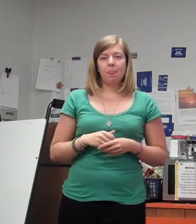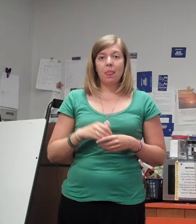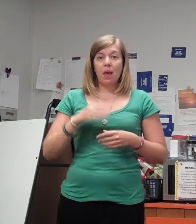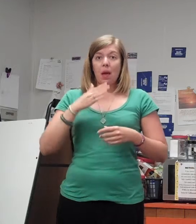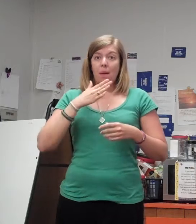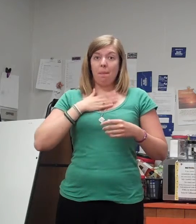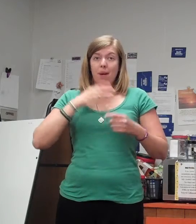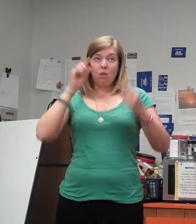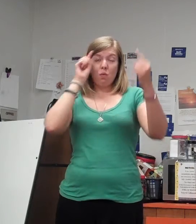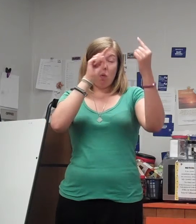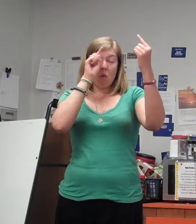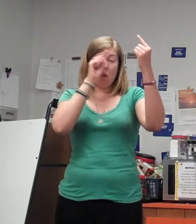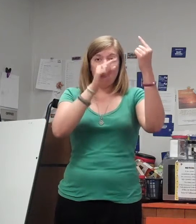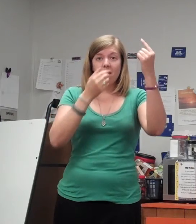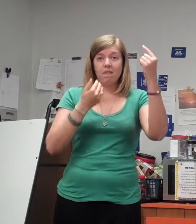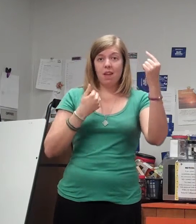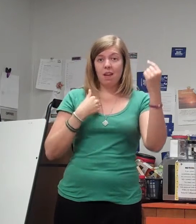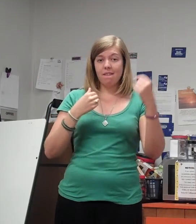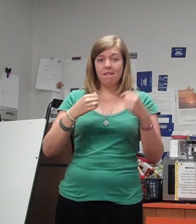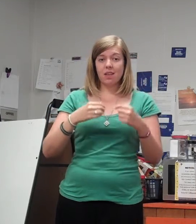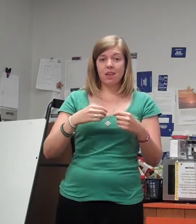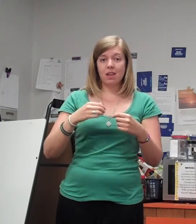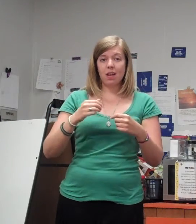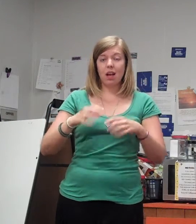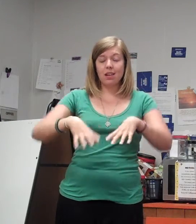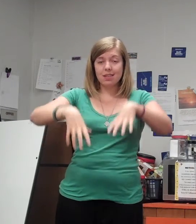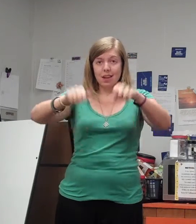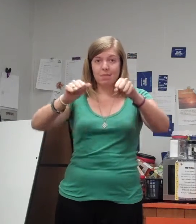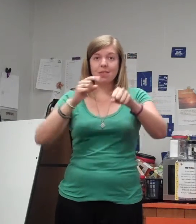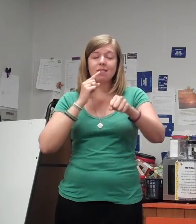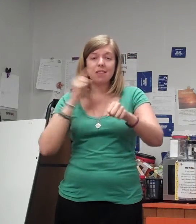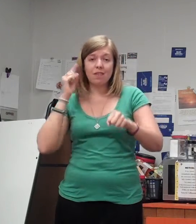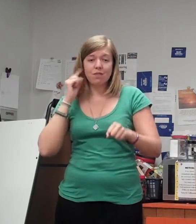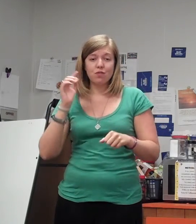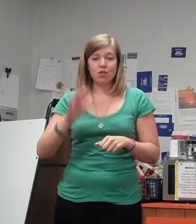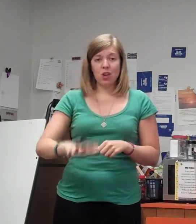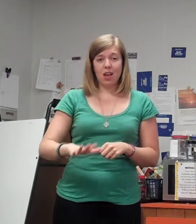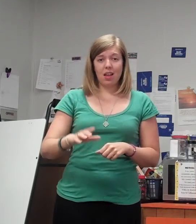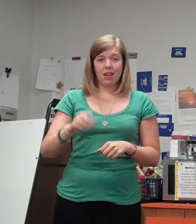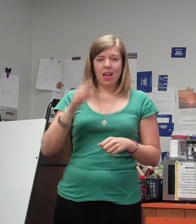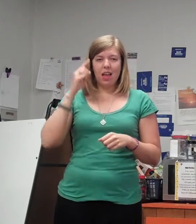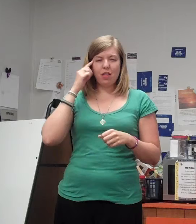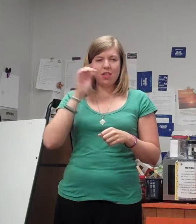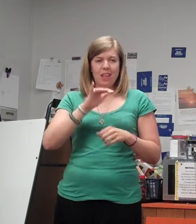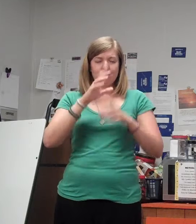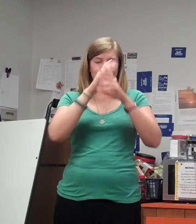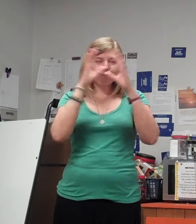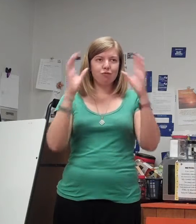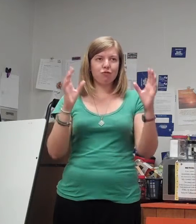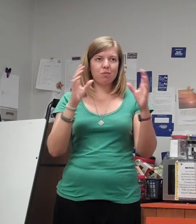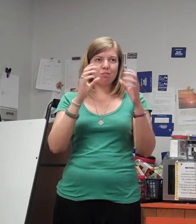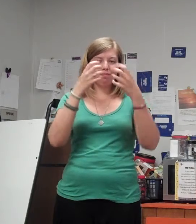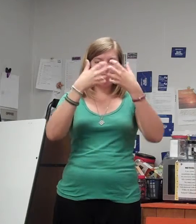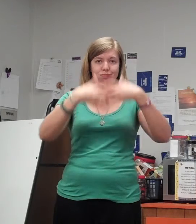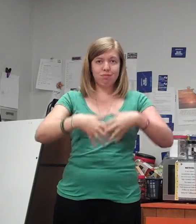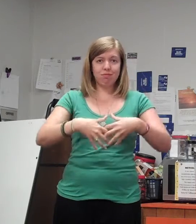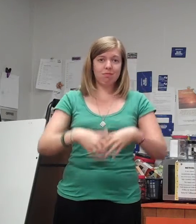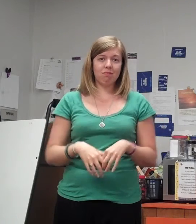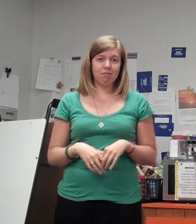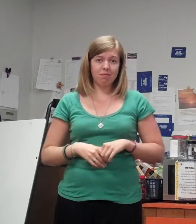child, my adopted child, I thought that dream was pretty much shattered. I did not expect to remarry. I had never thought